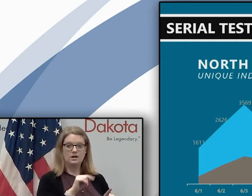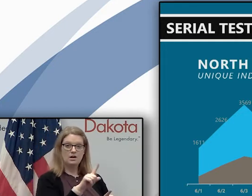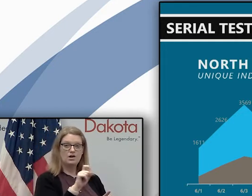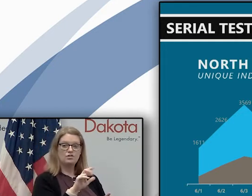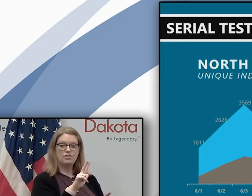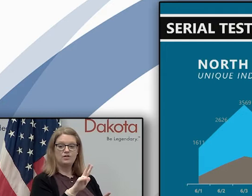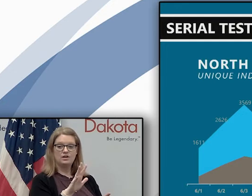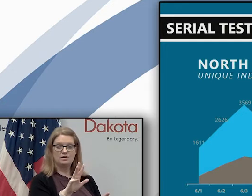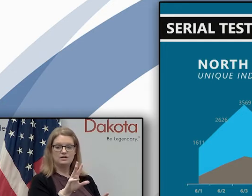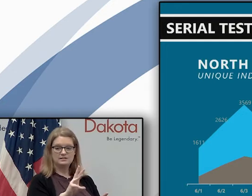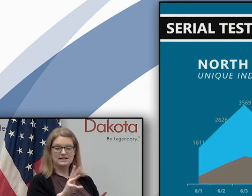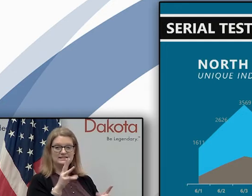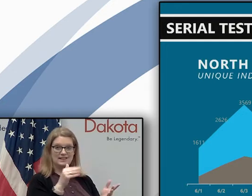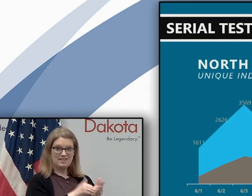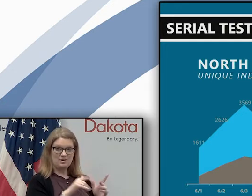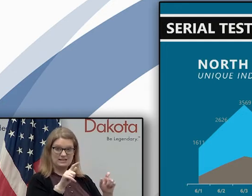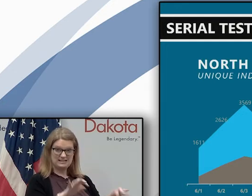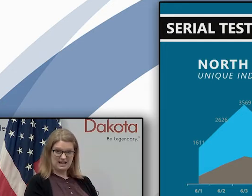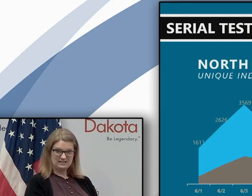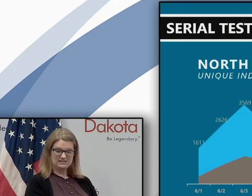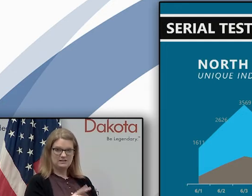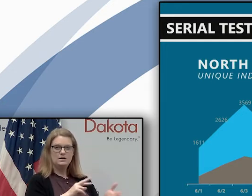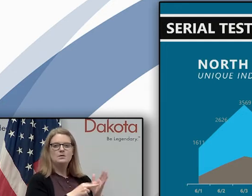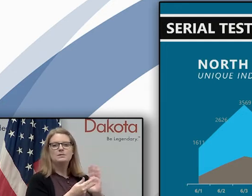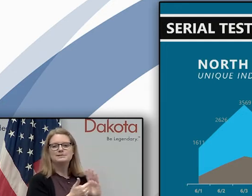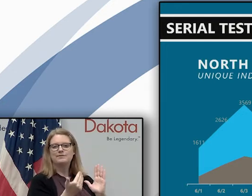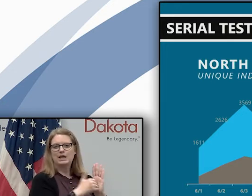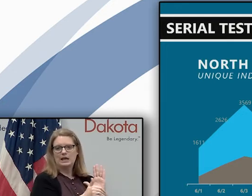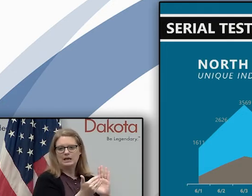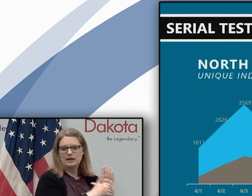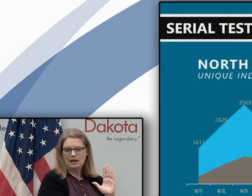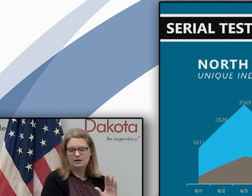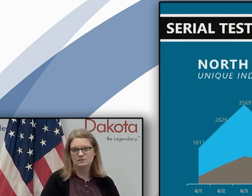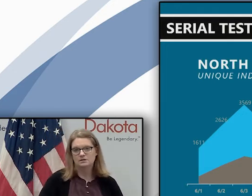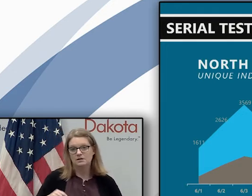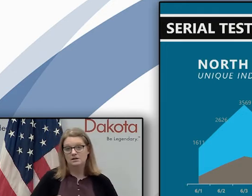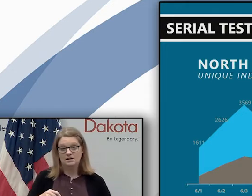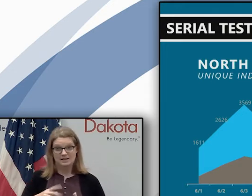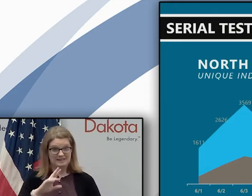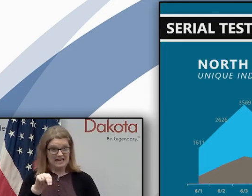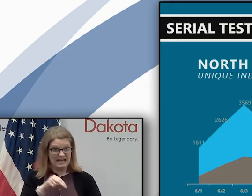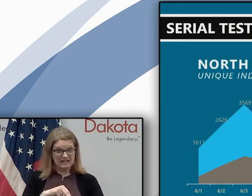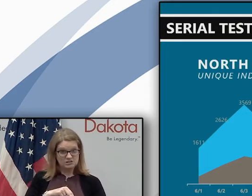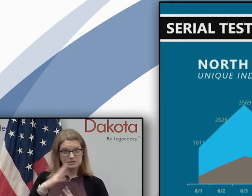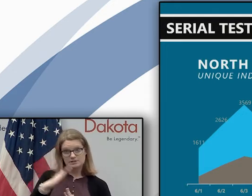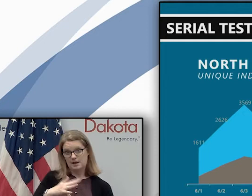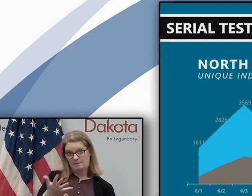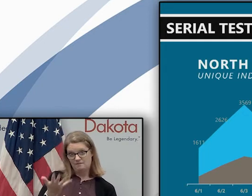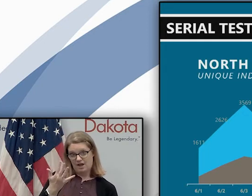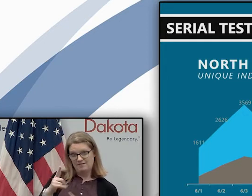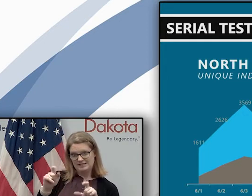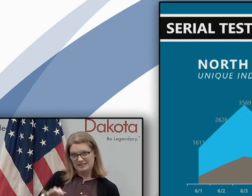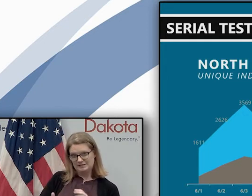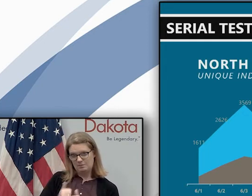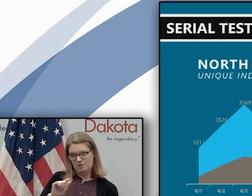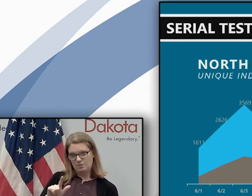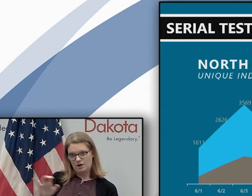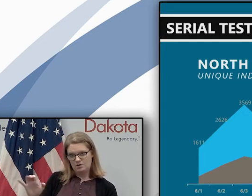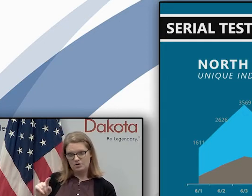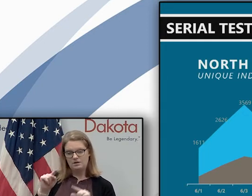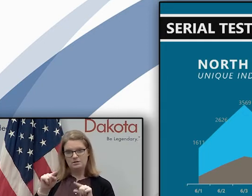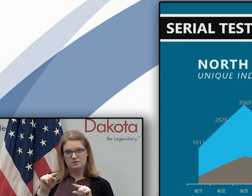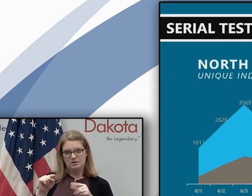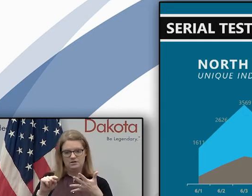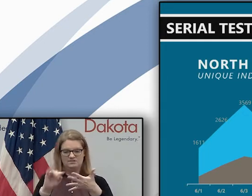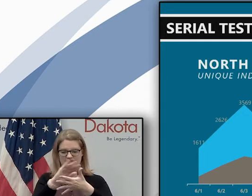almost 136,000 tests. We remain in the top 5 in the nation in testing per capita. We've got our work to do